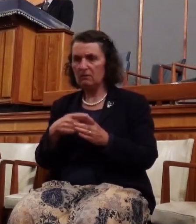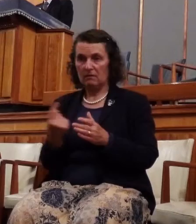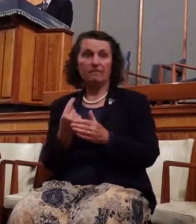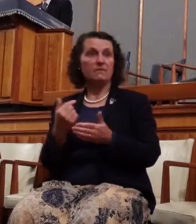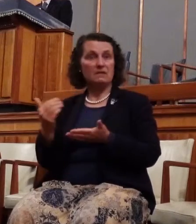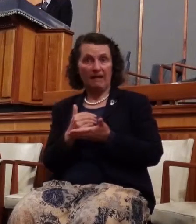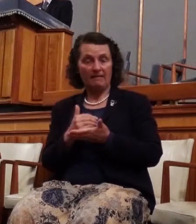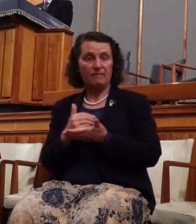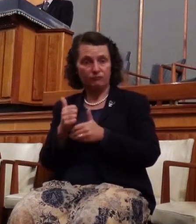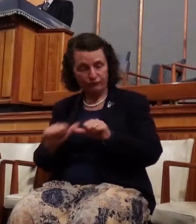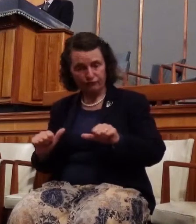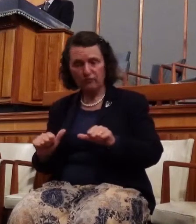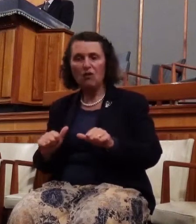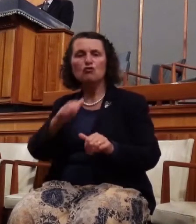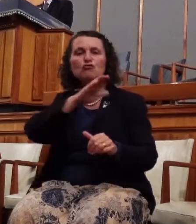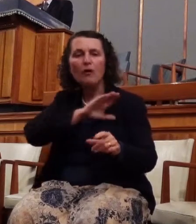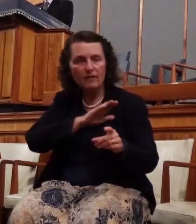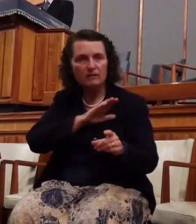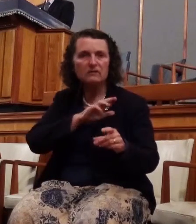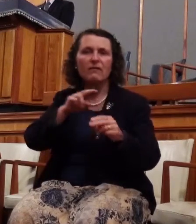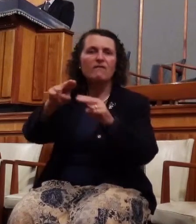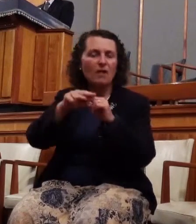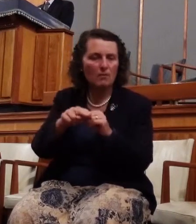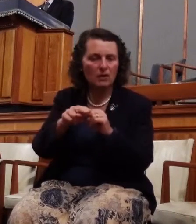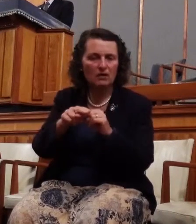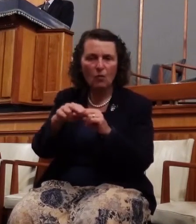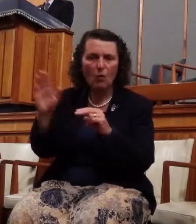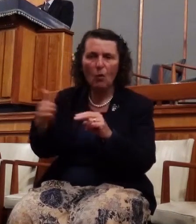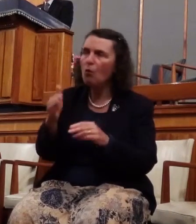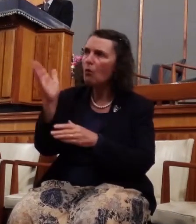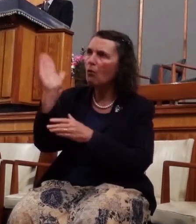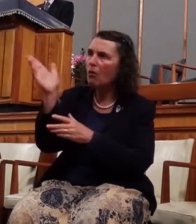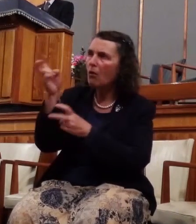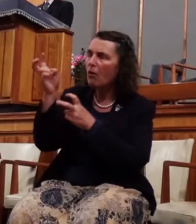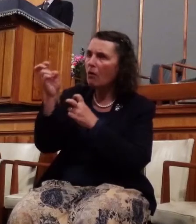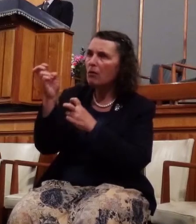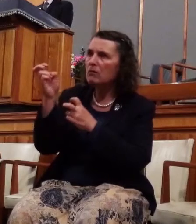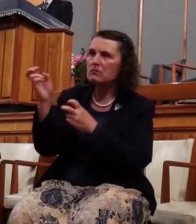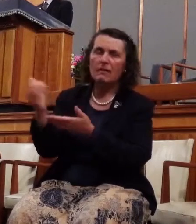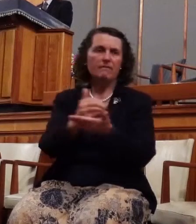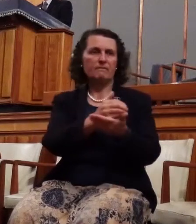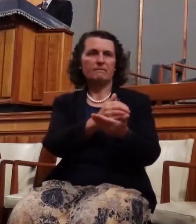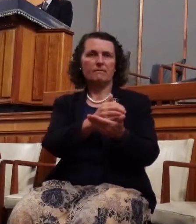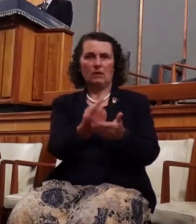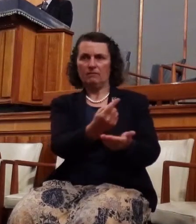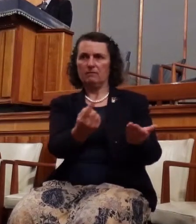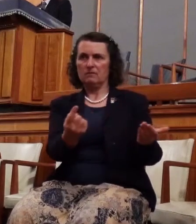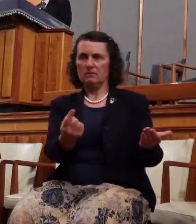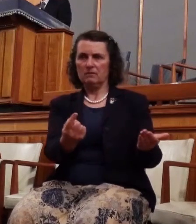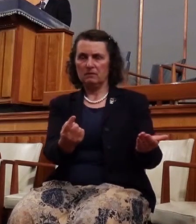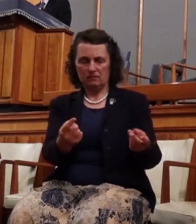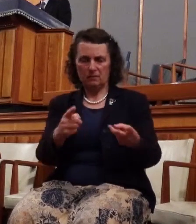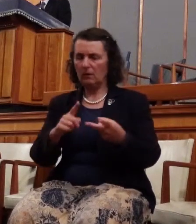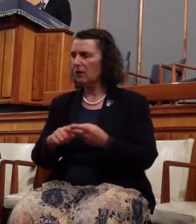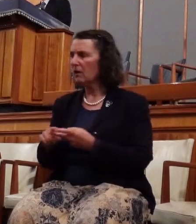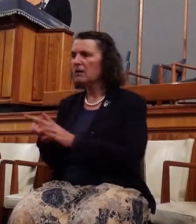servants, they heard the gospel also, and they found the Lord. Then the young damsel, she found the Lord, she